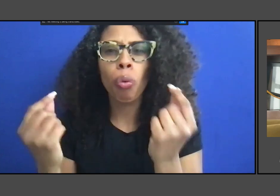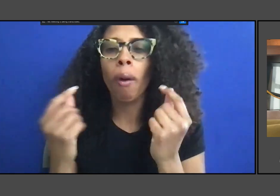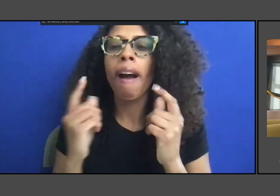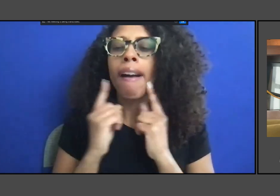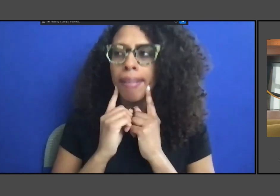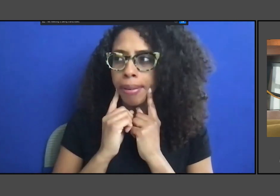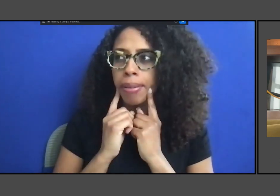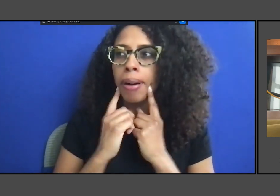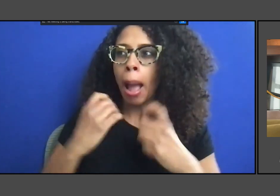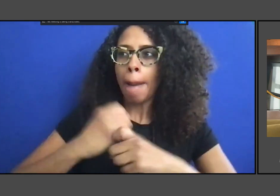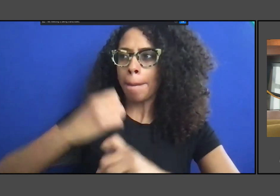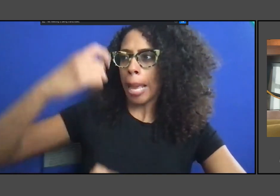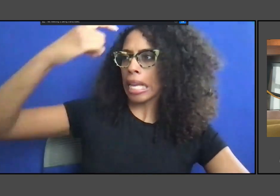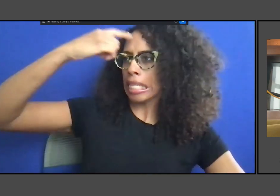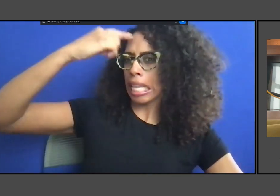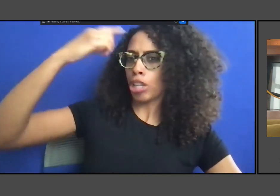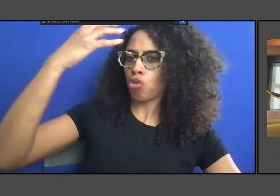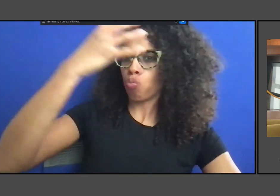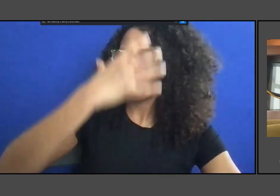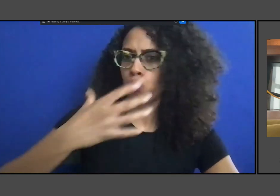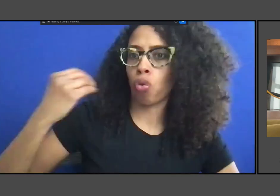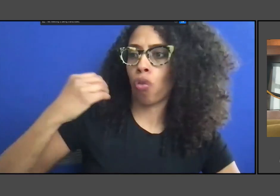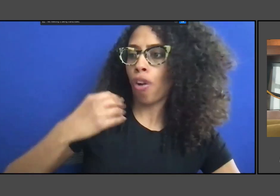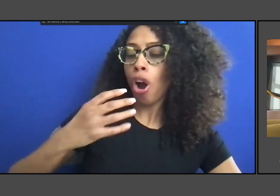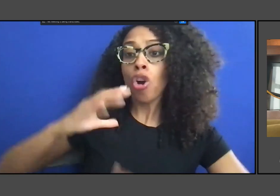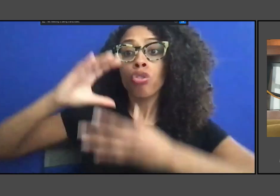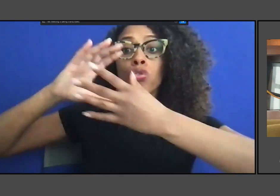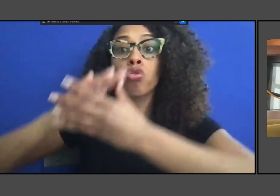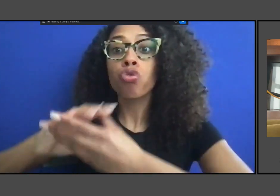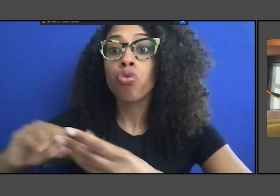express your agency through whatever changes are coming at you.